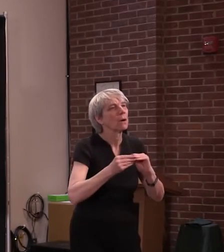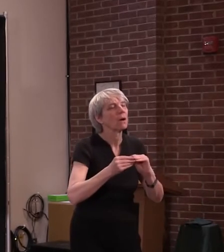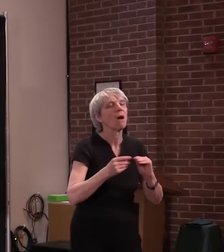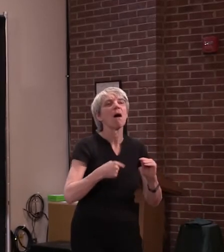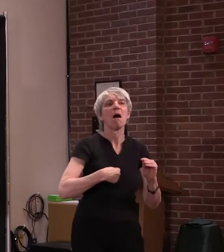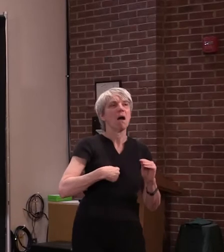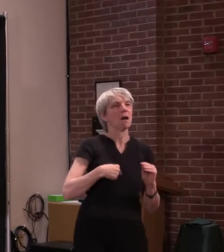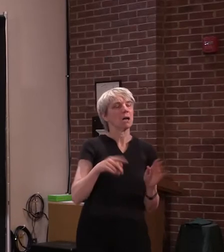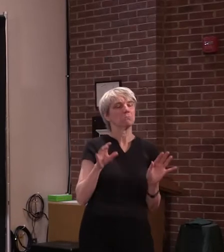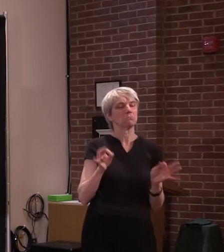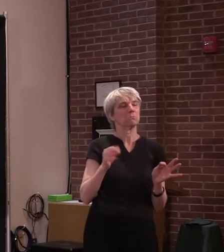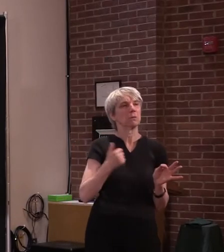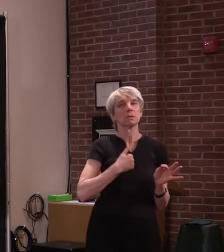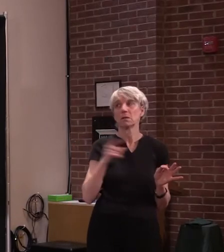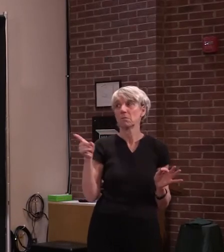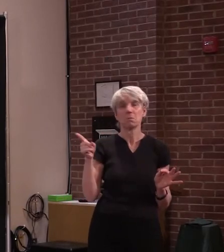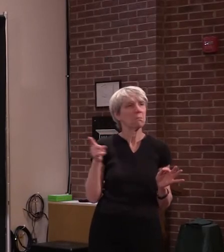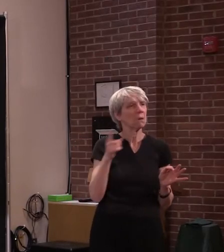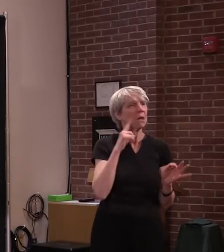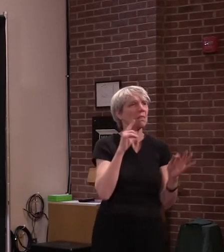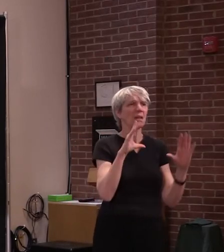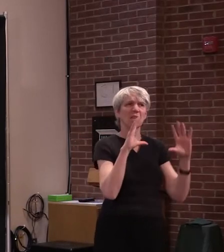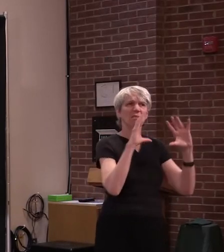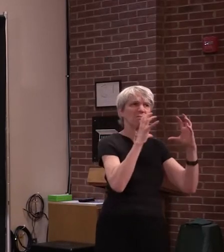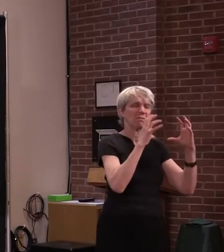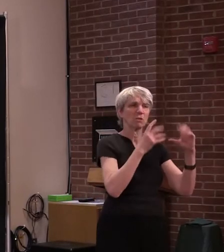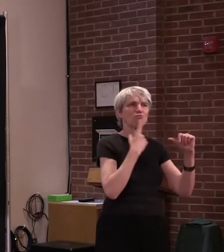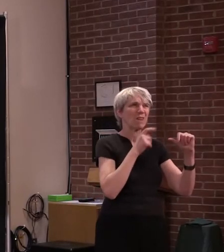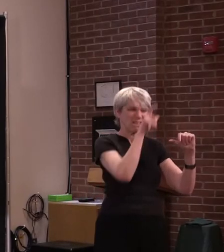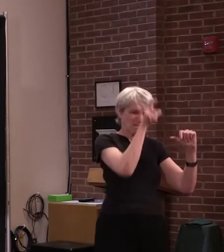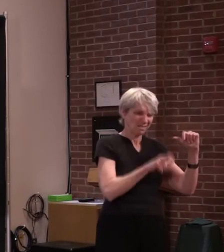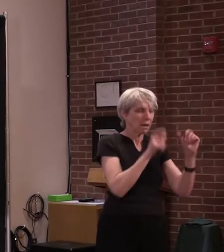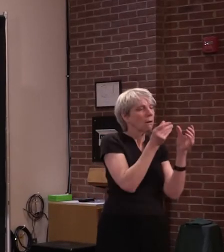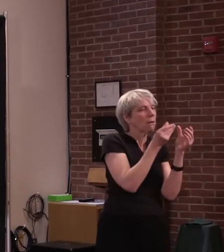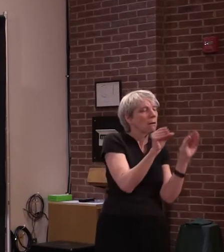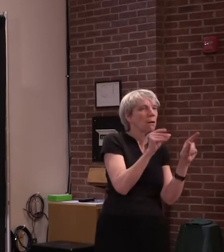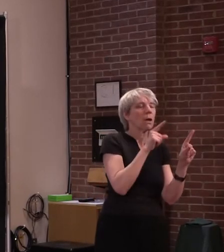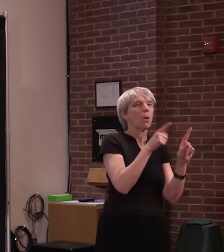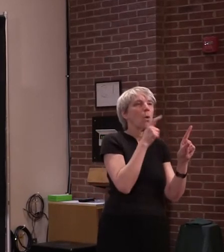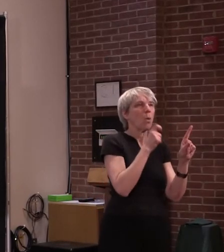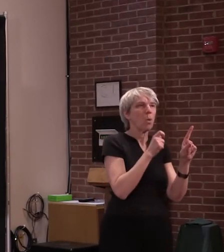judgment. We'll take a look. I'm not sure if we can get that or not, but when